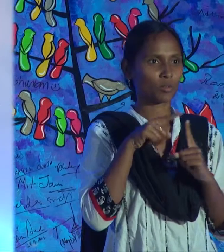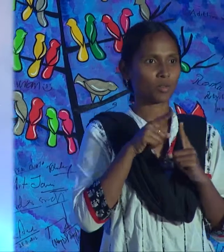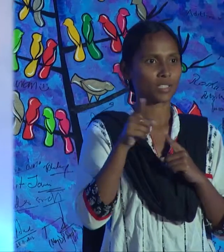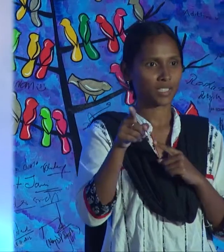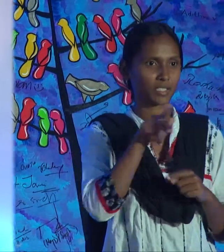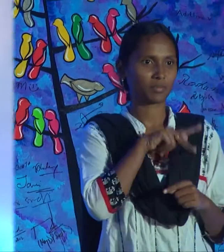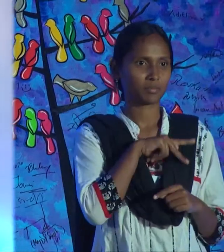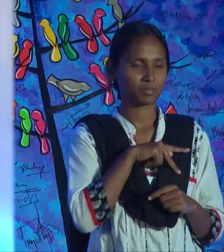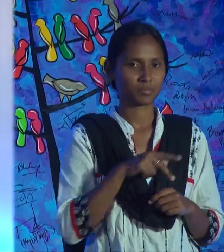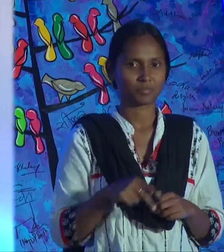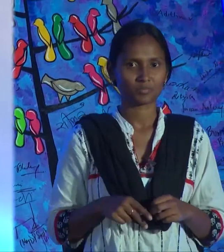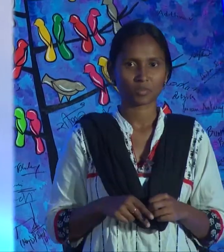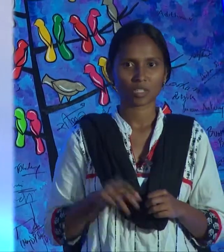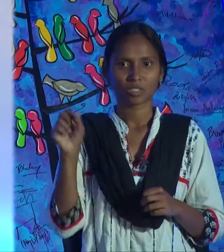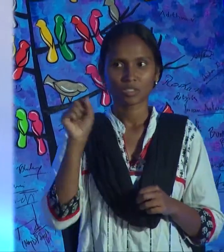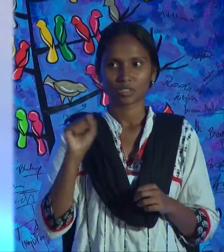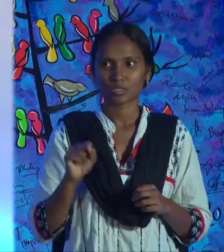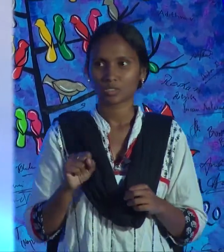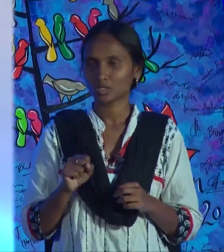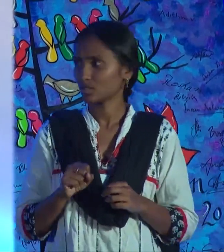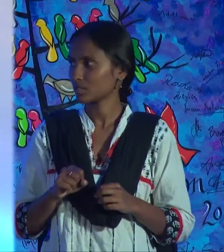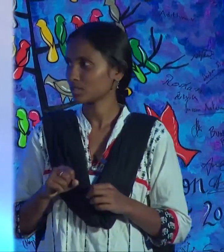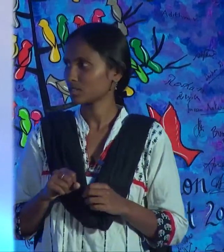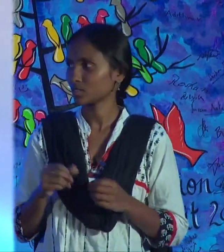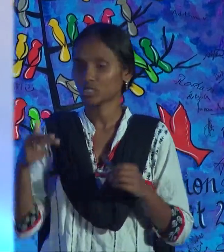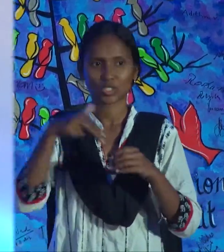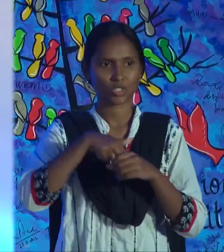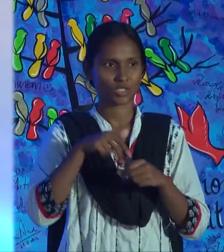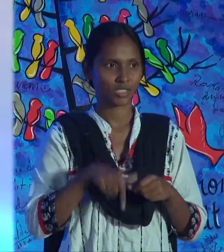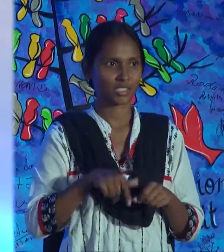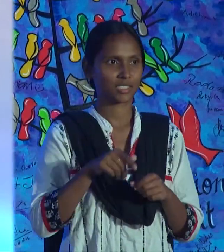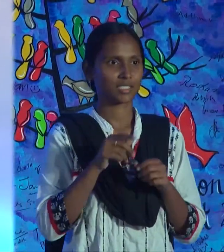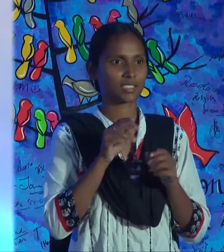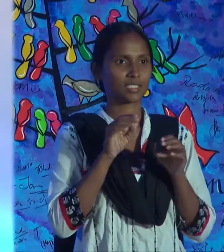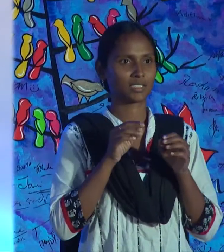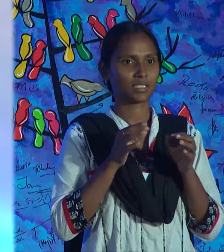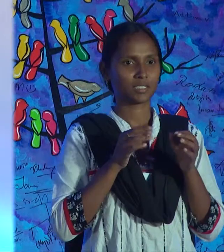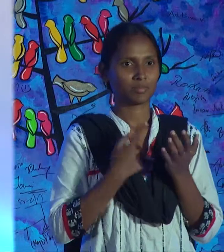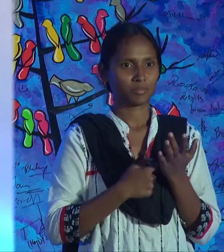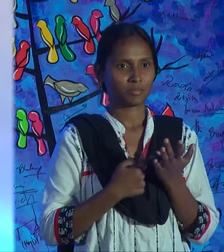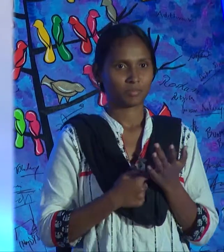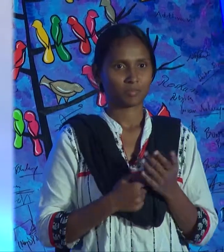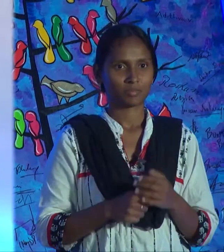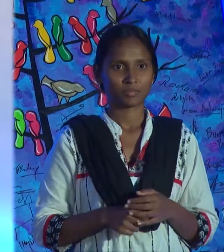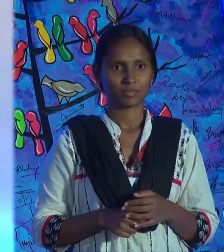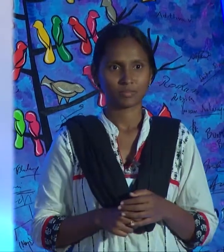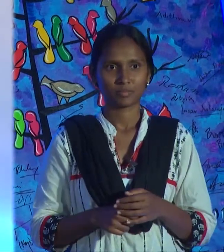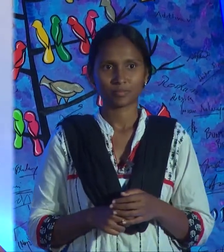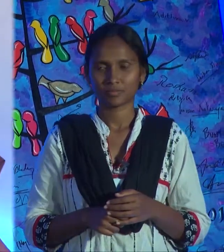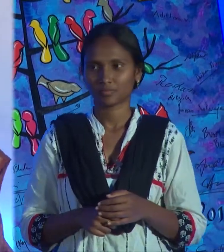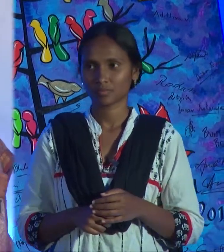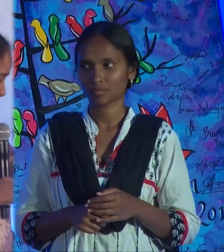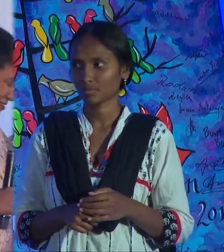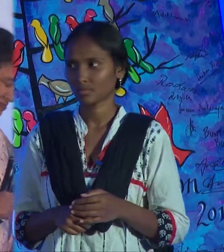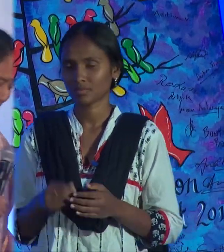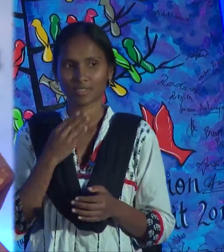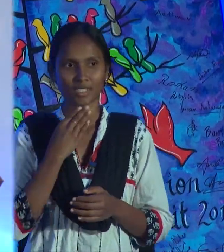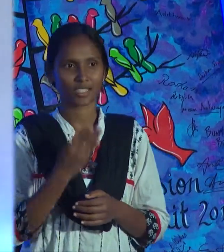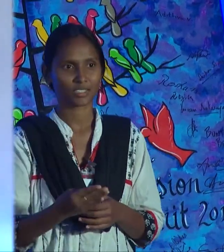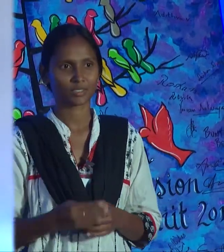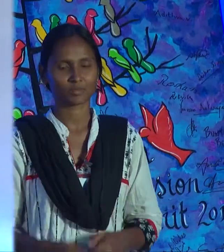their perspectives. So I invite you to join this session so that we can all able our minds and wash our windows. Thank